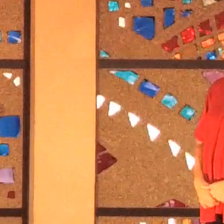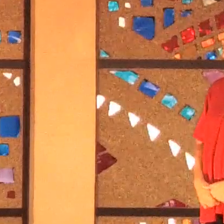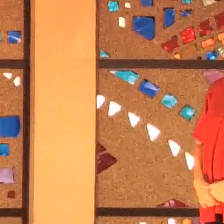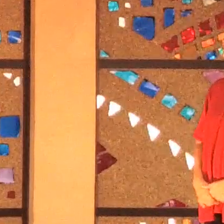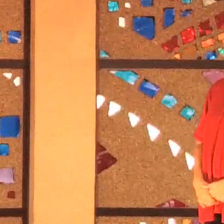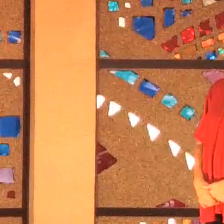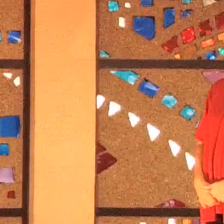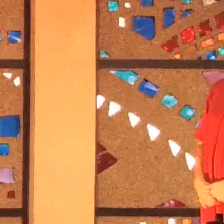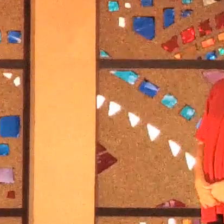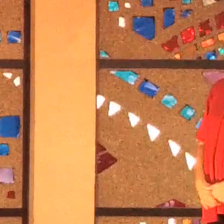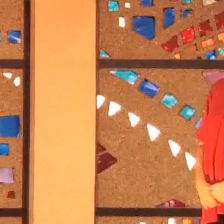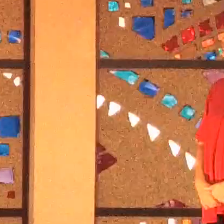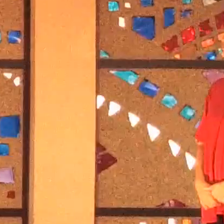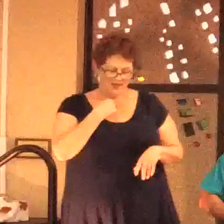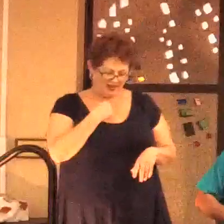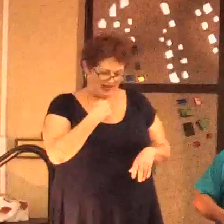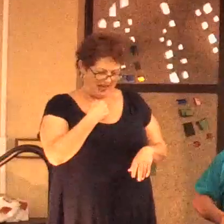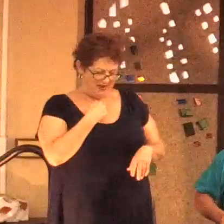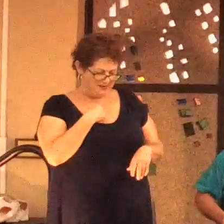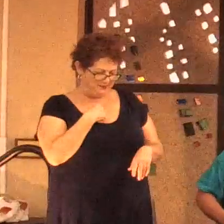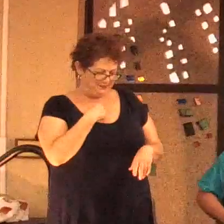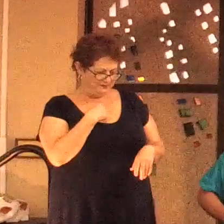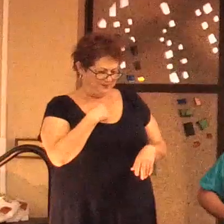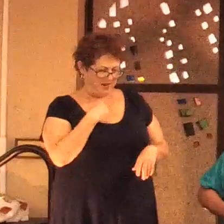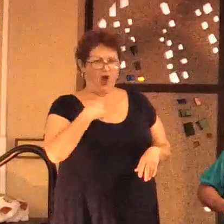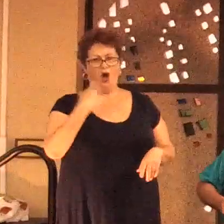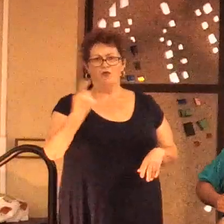That's a very, really, really good point, Jay.